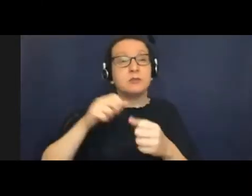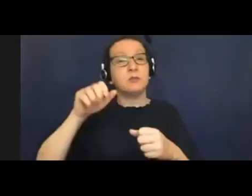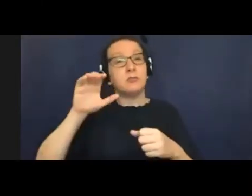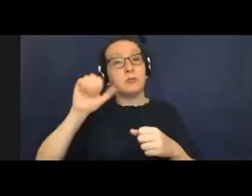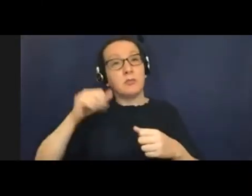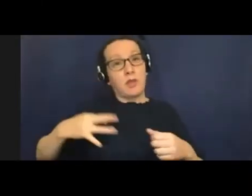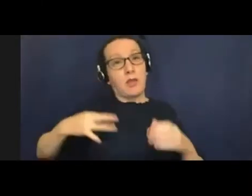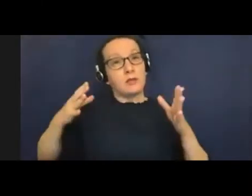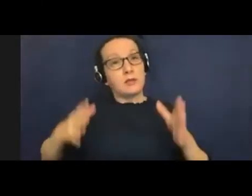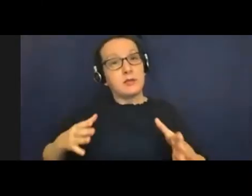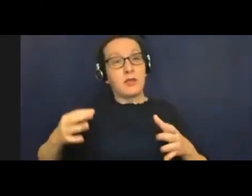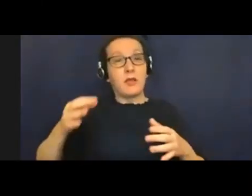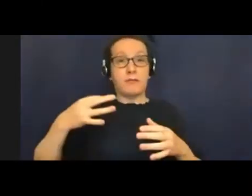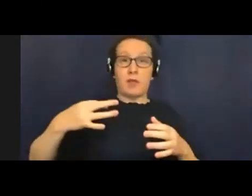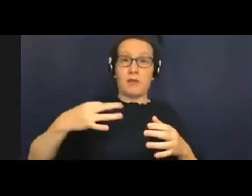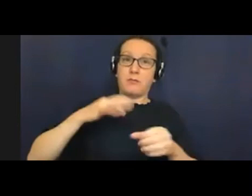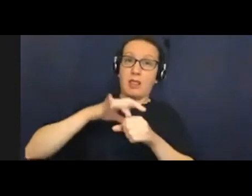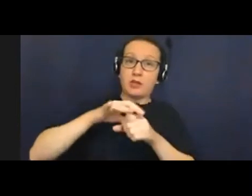candidates.